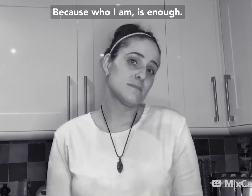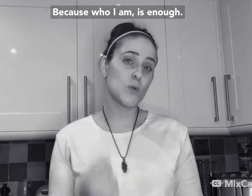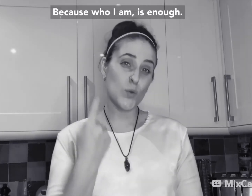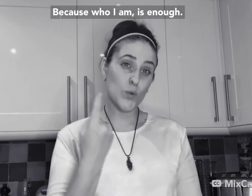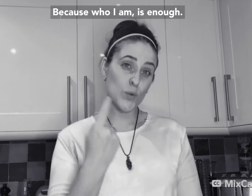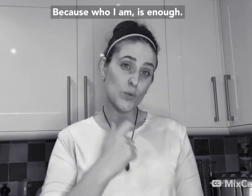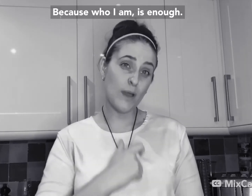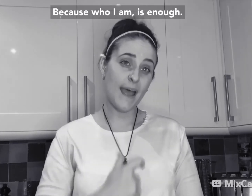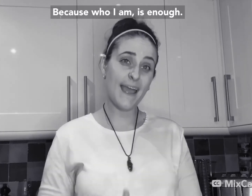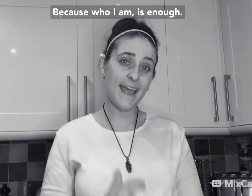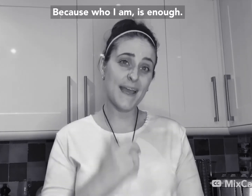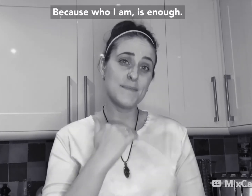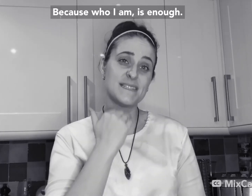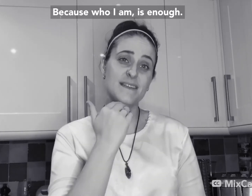cause who i am